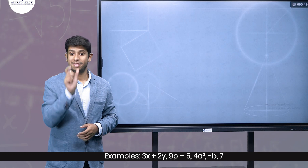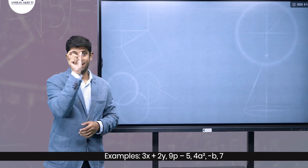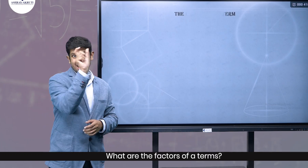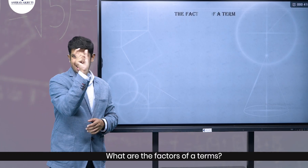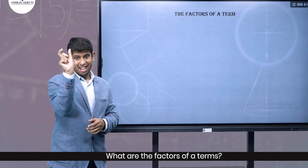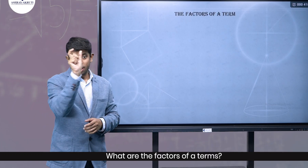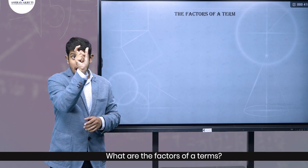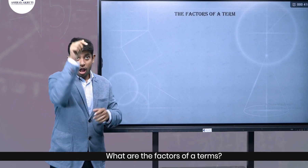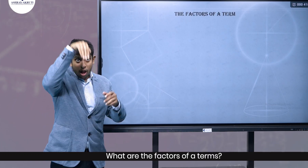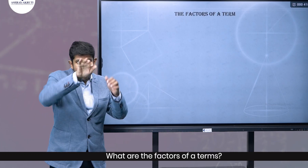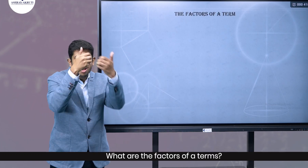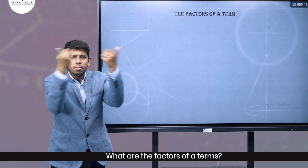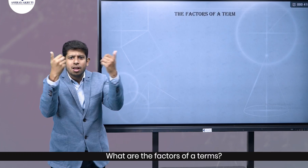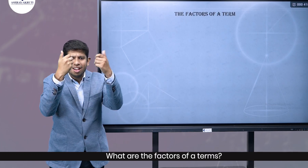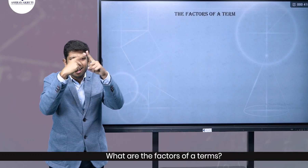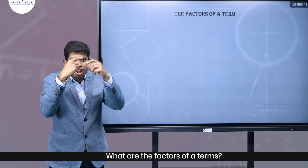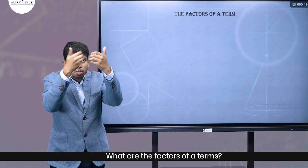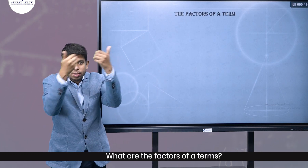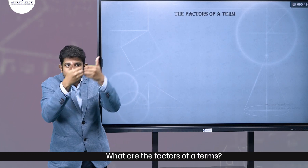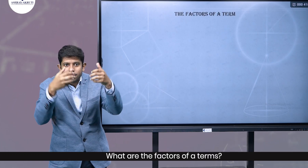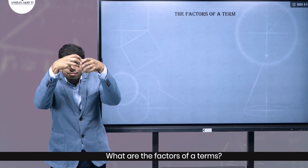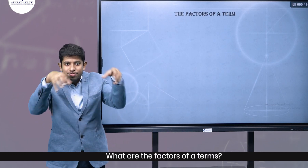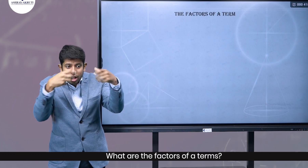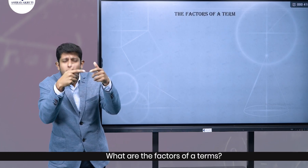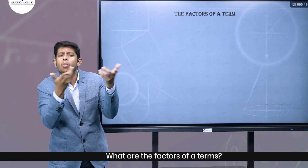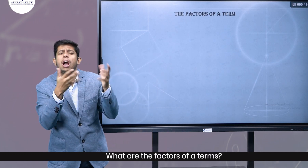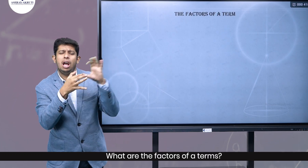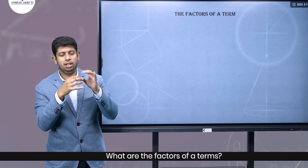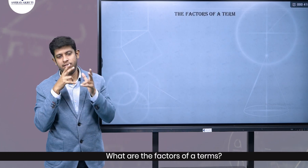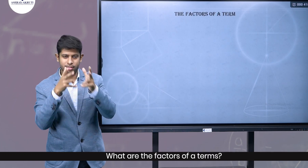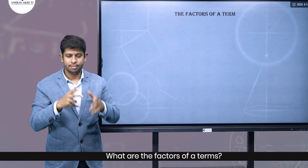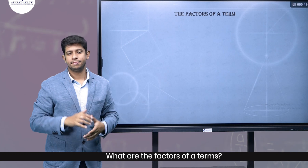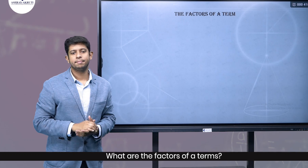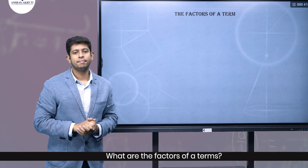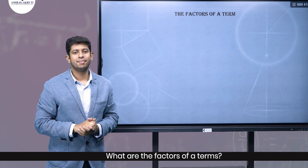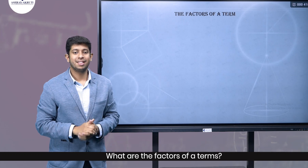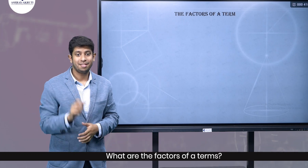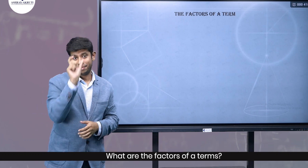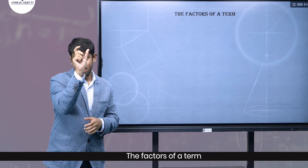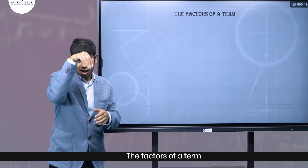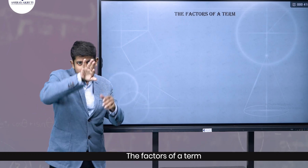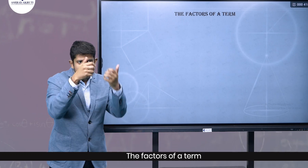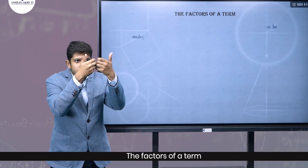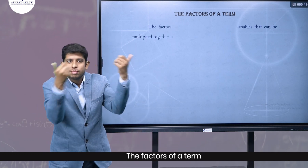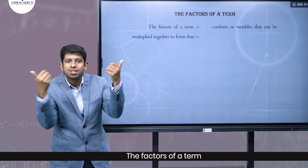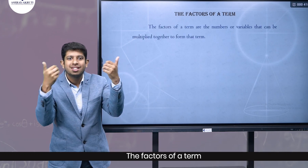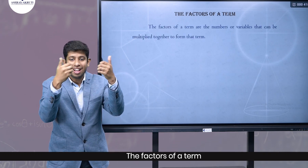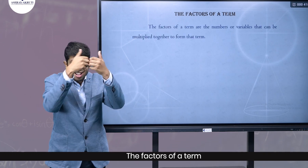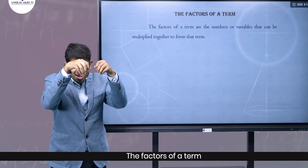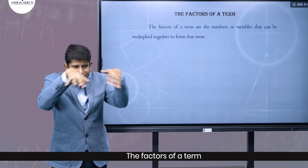What are the factors of a terms? The factors of a term